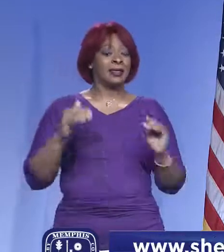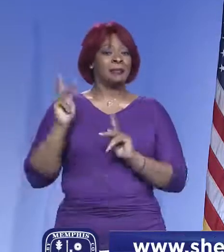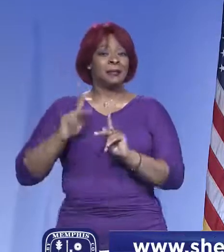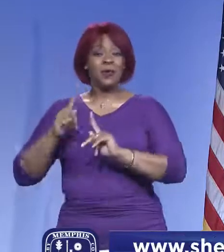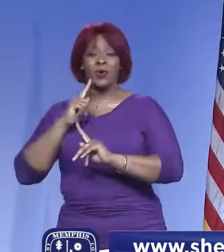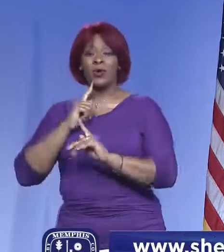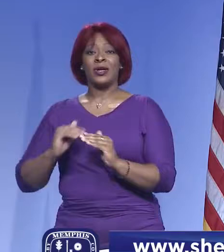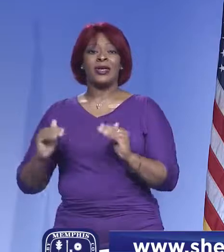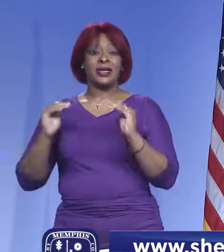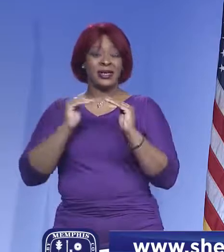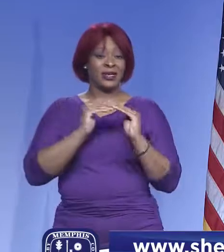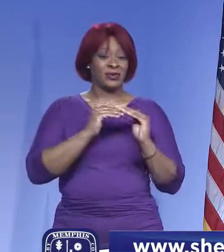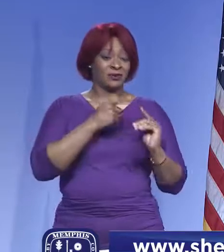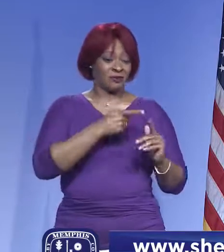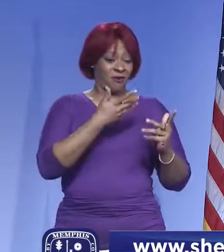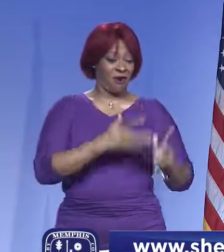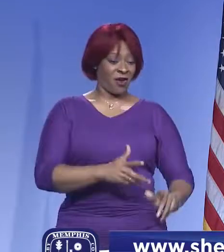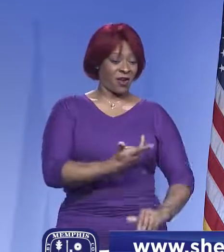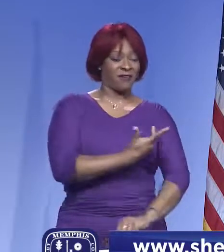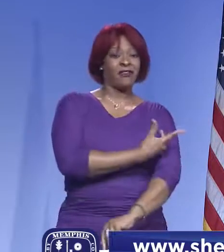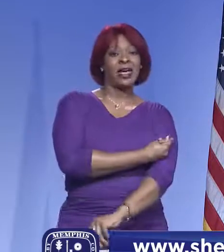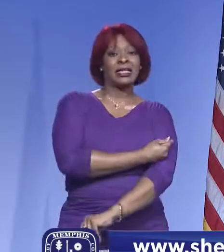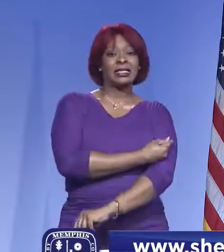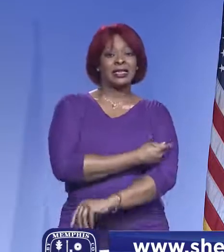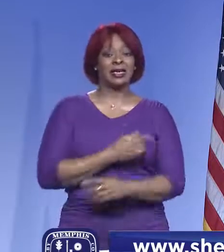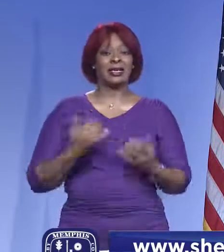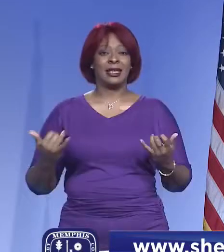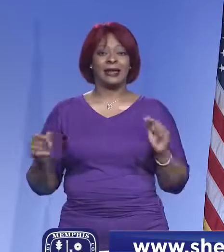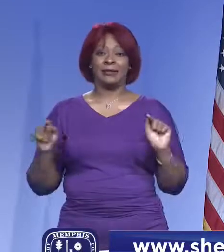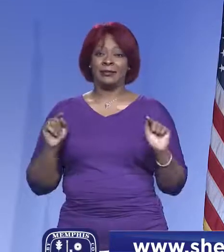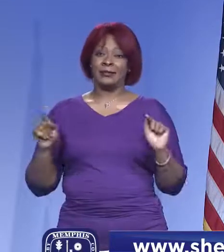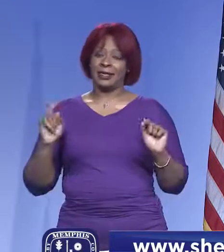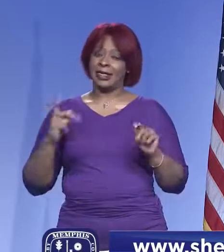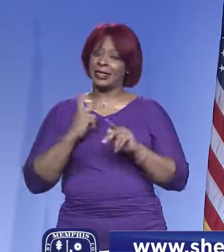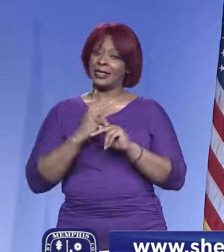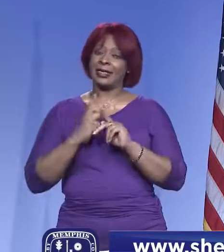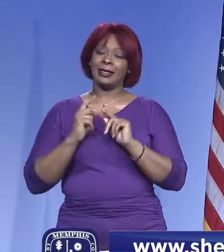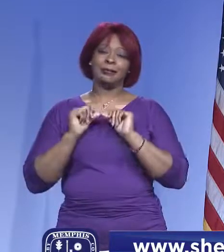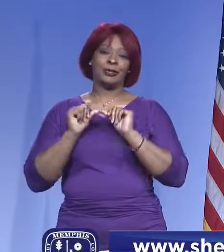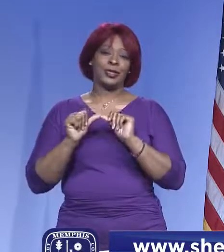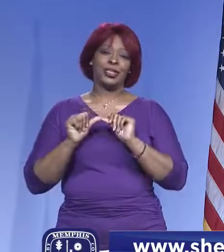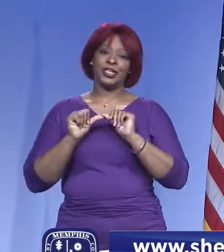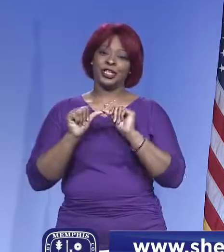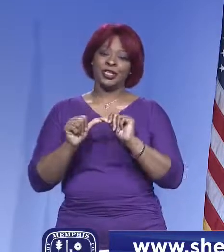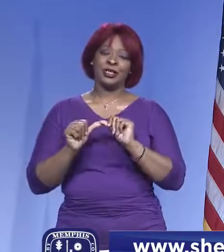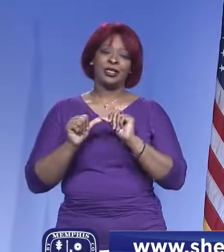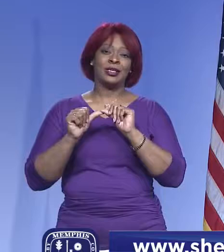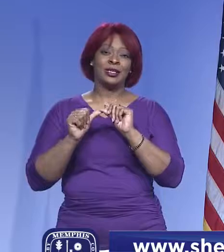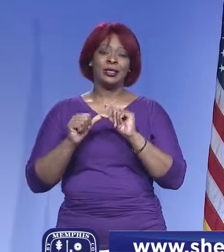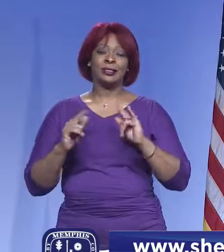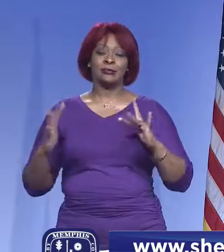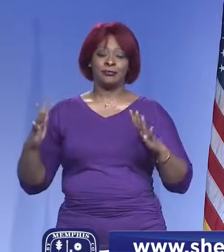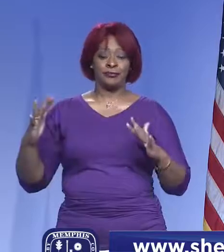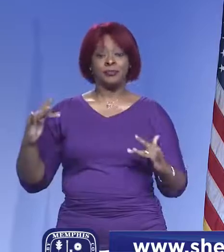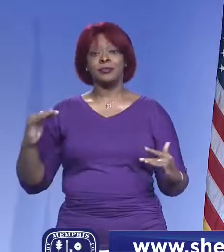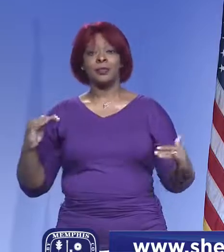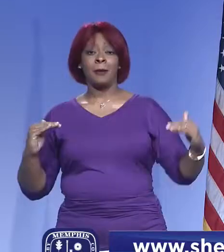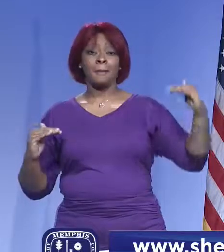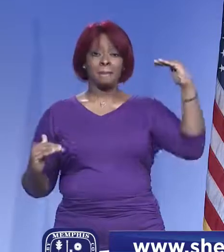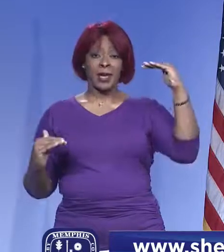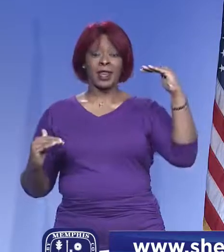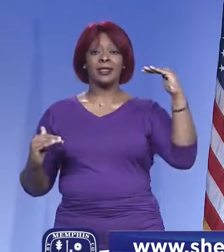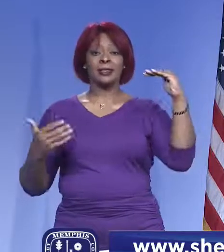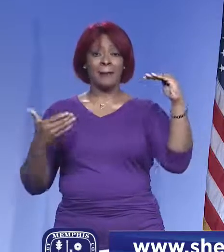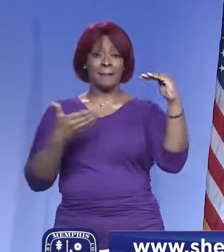and vaccinated. And right now, we need to keep pushing to tilt the balance of